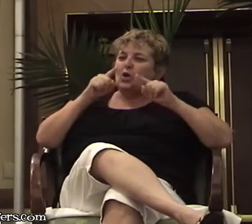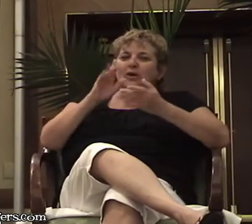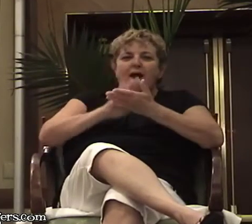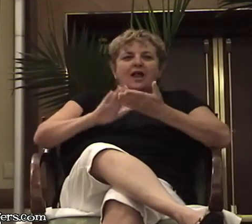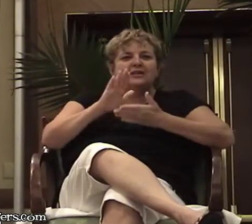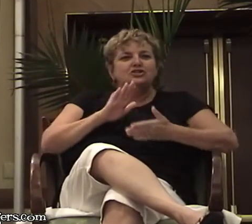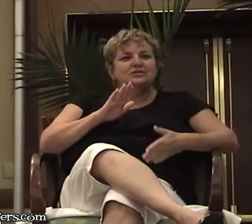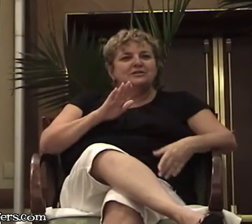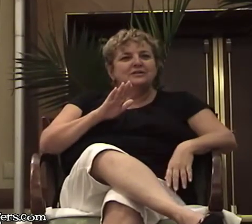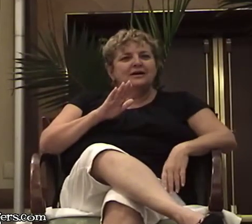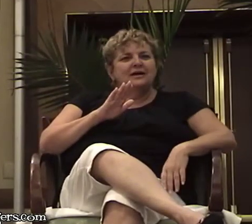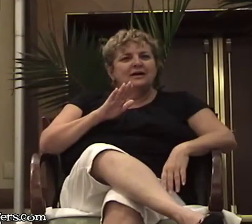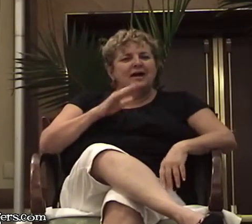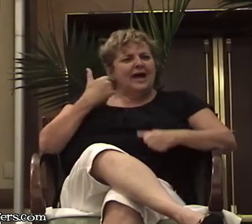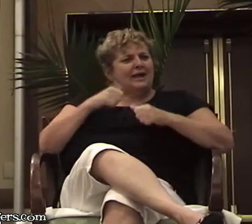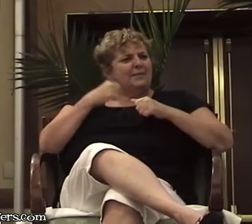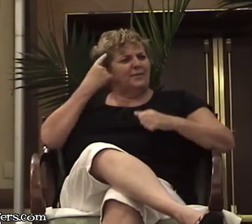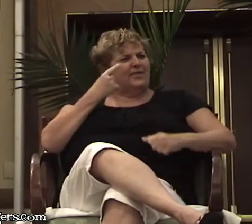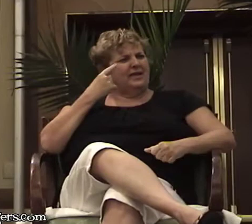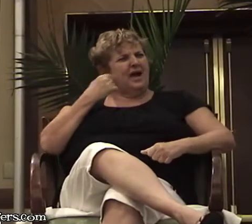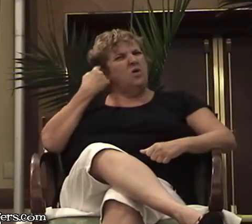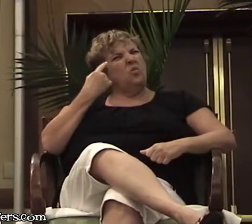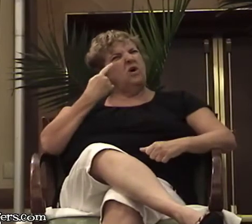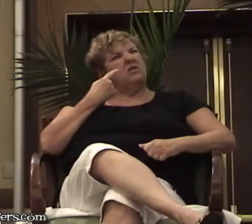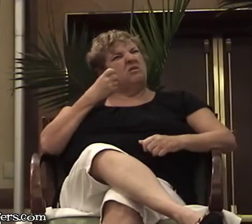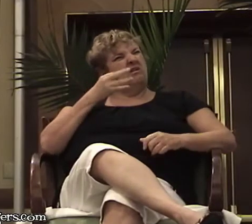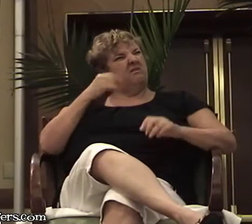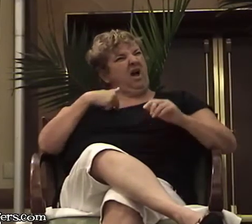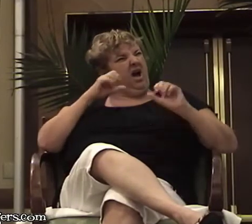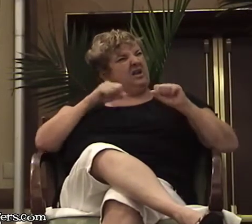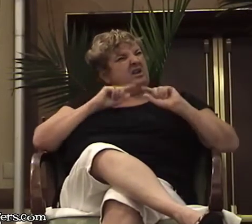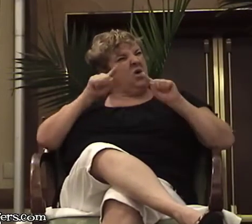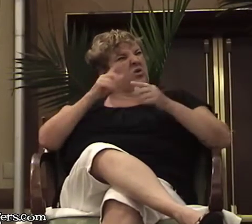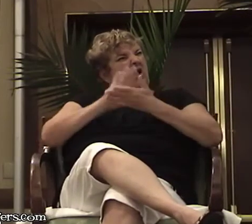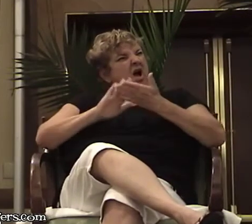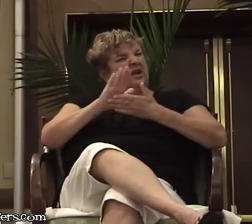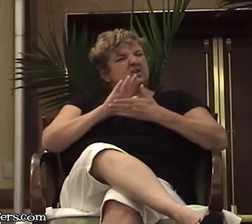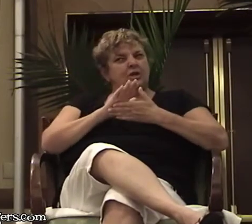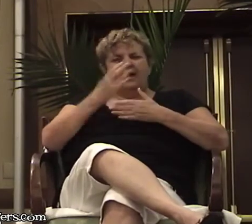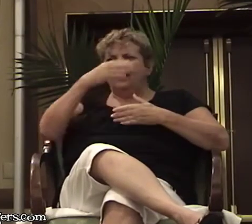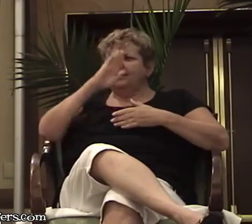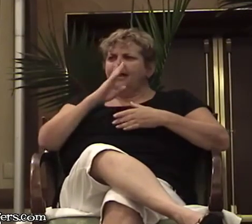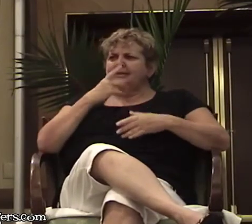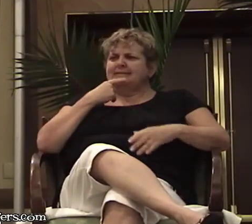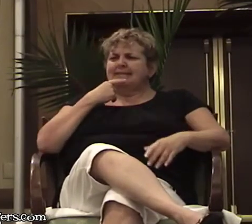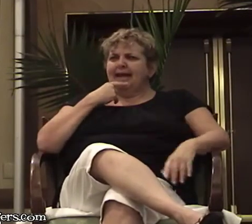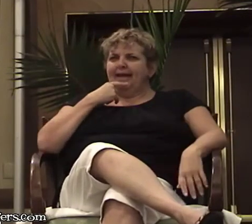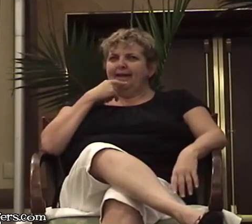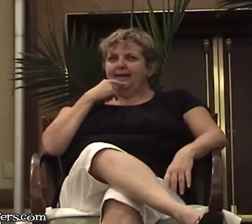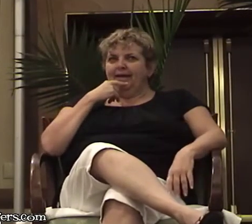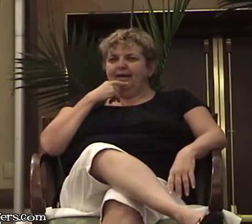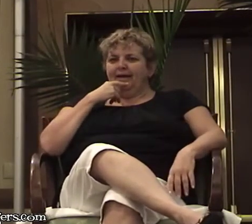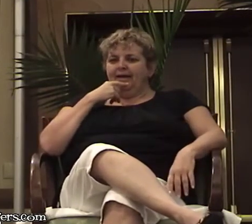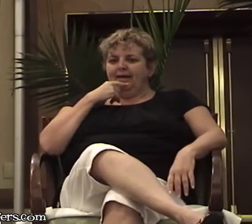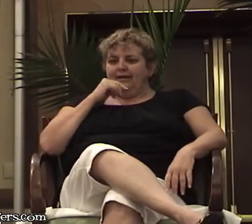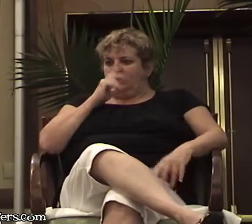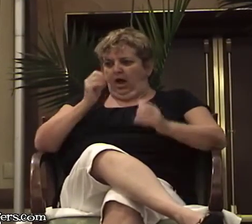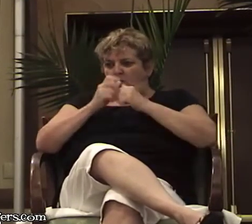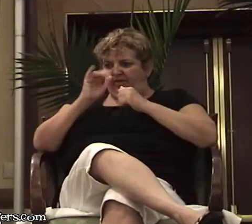And I remember thinking, I wonder if I could go to college. And then God said to me in that still small voice, not with that fake diploma you got. I had a diploma, but